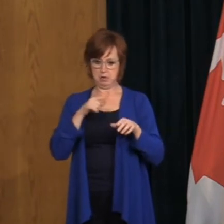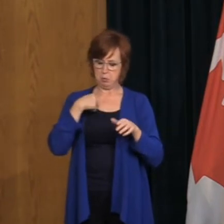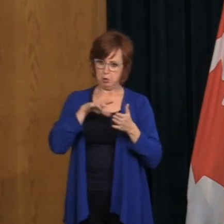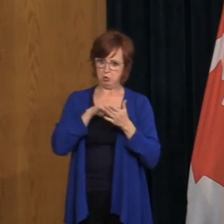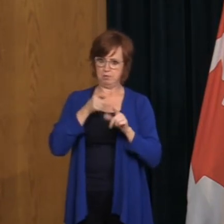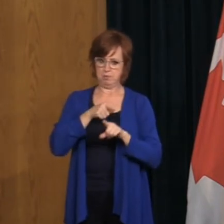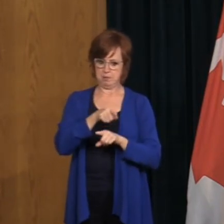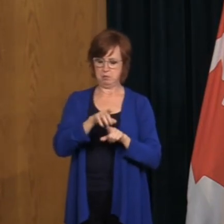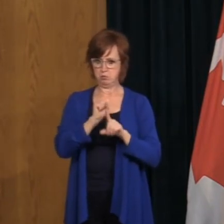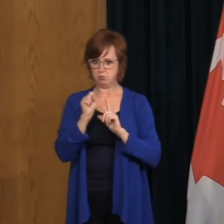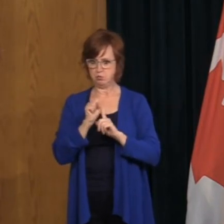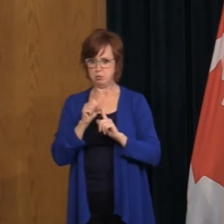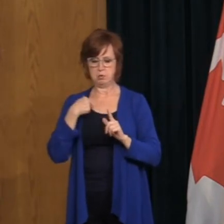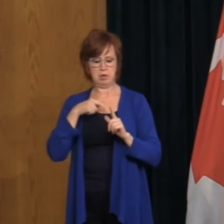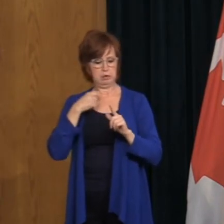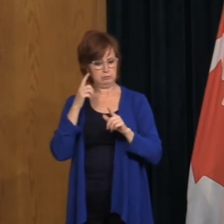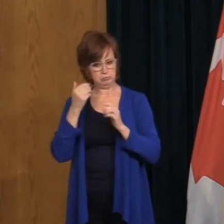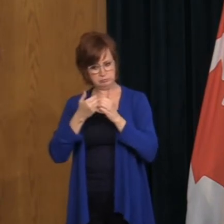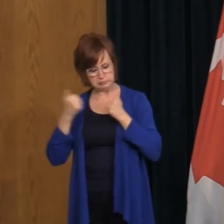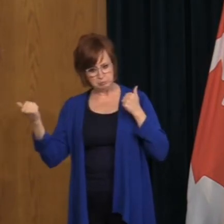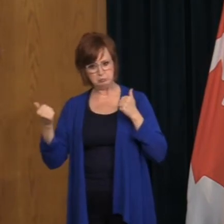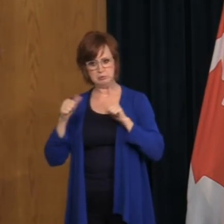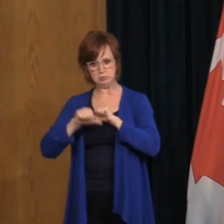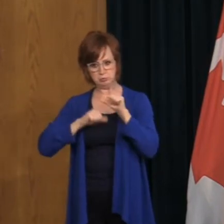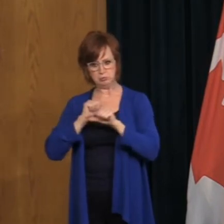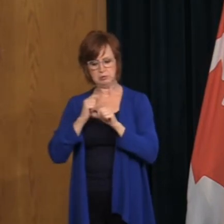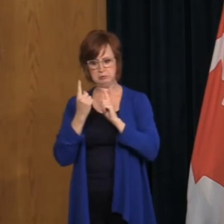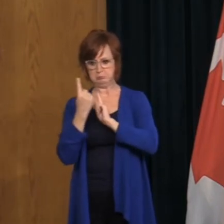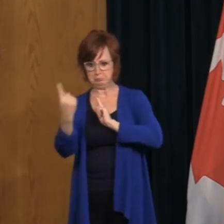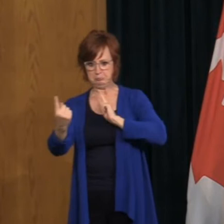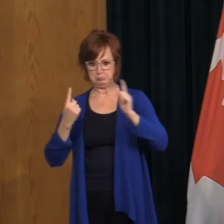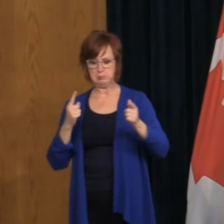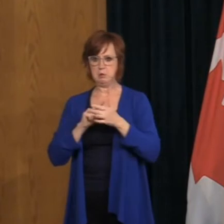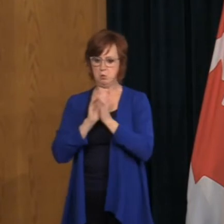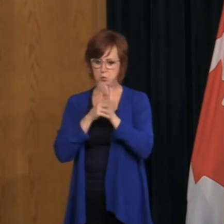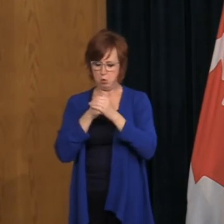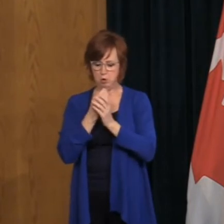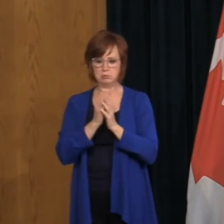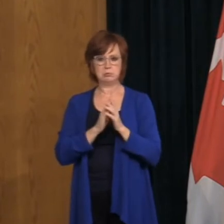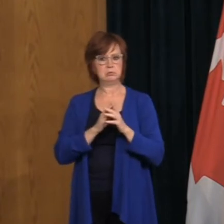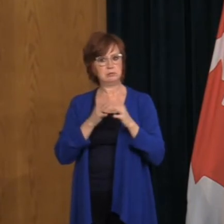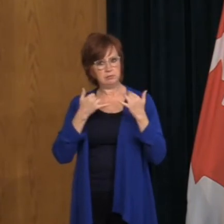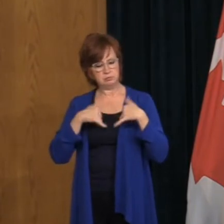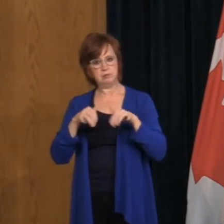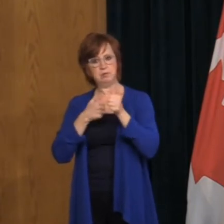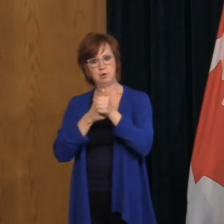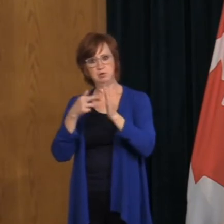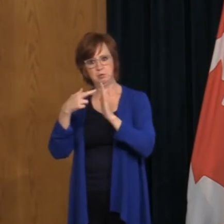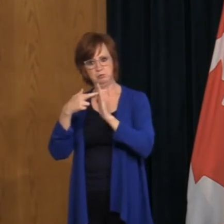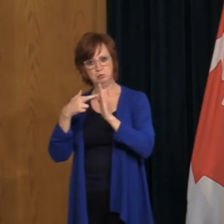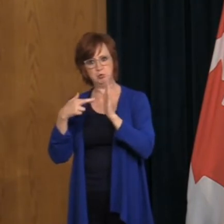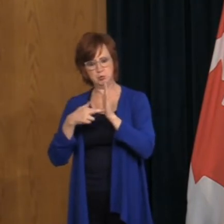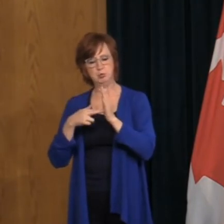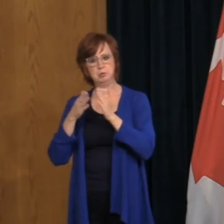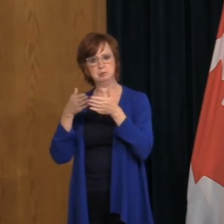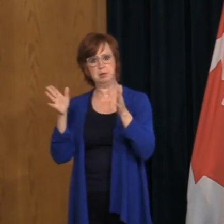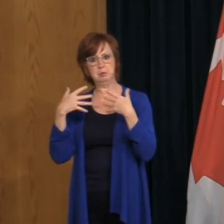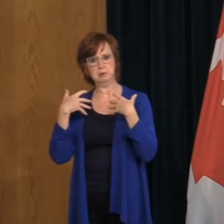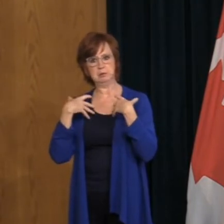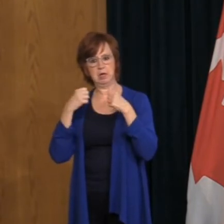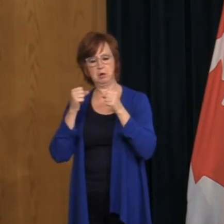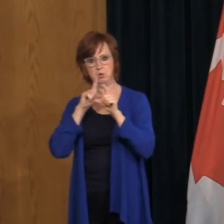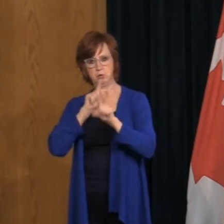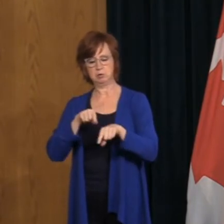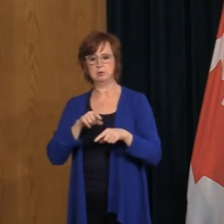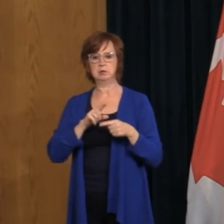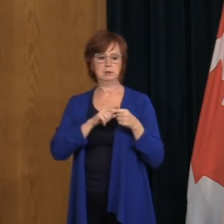wash our hands, and follow the public health orders. Even if we are having a barbecue or a family dinner that's under the 10-person limit,